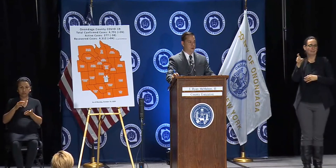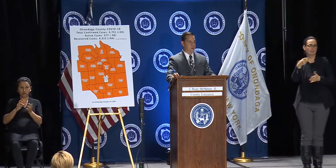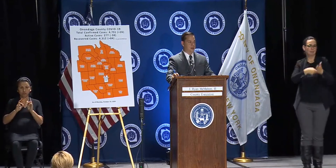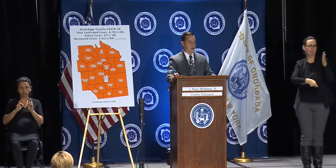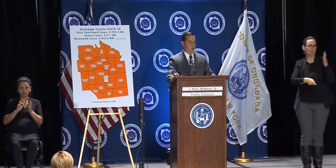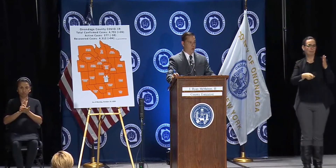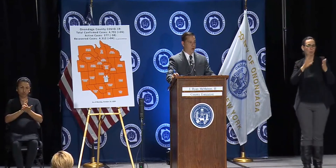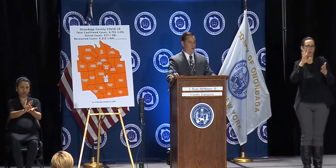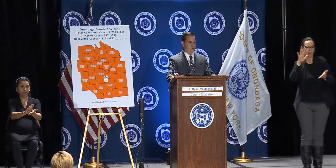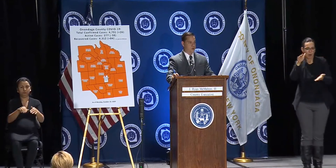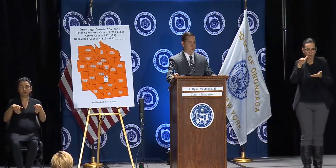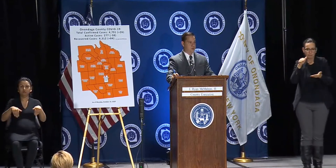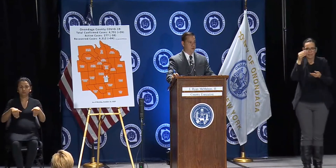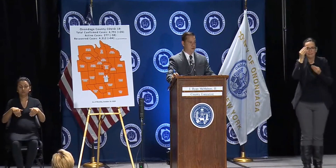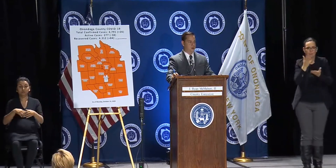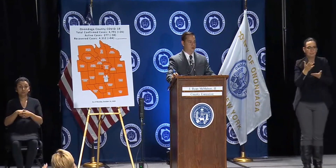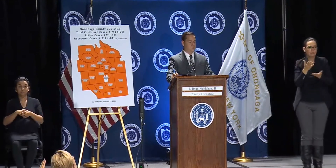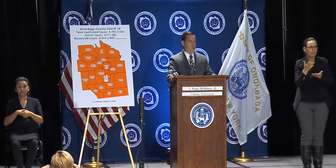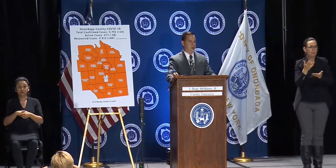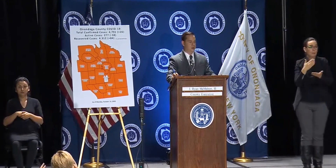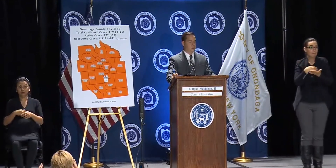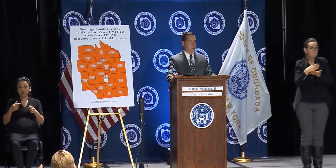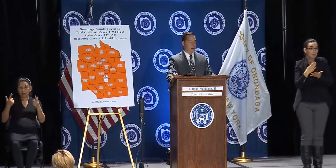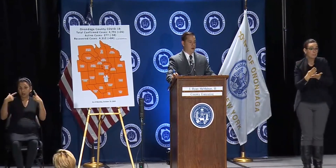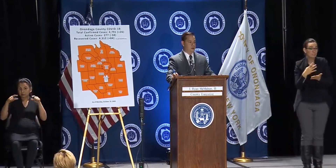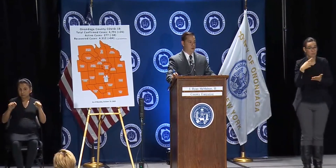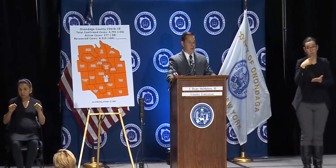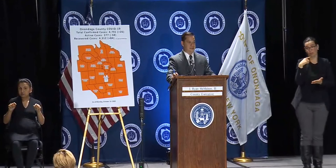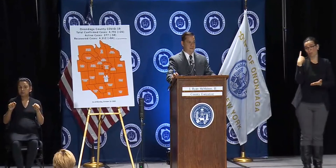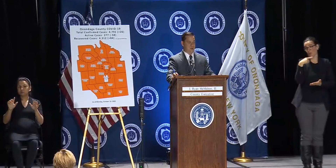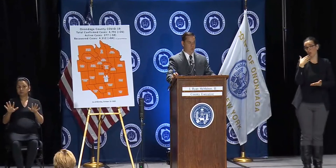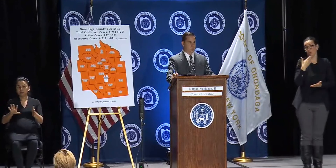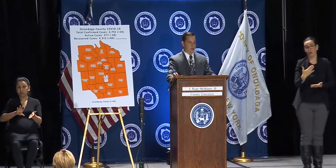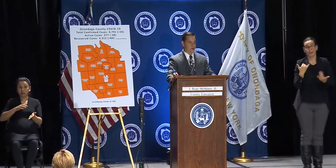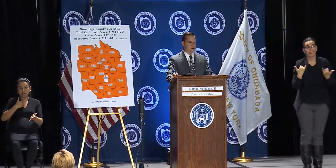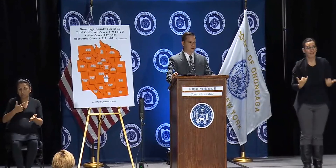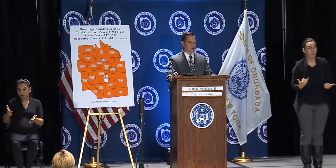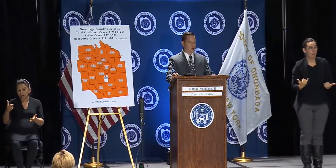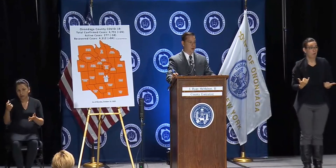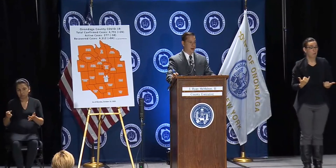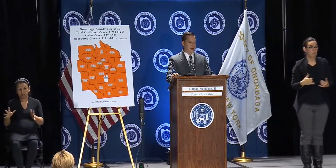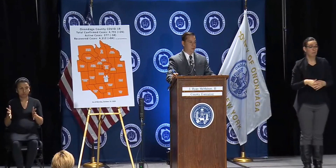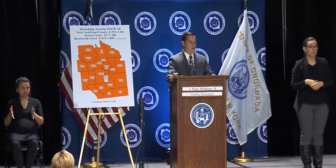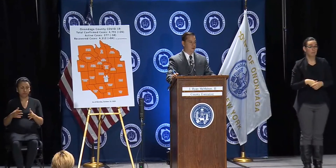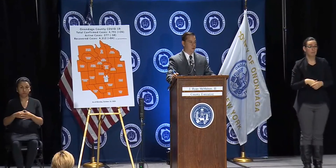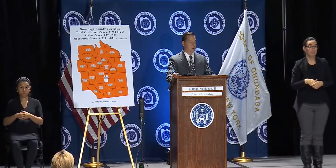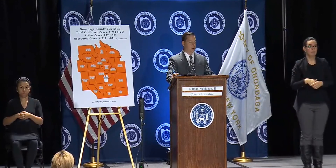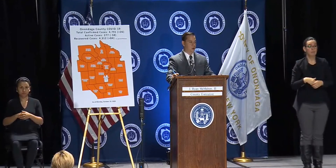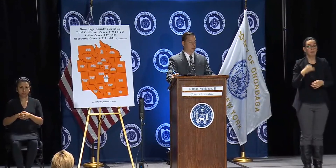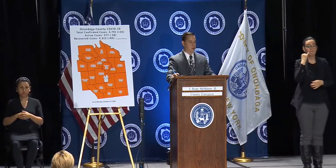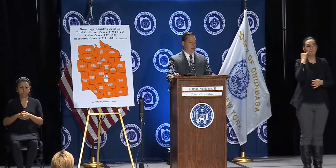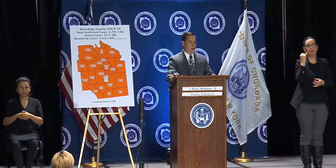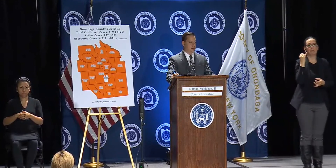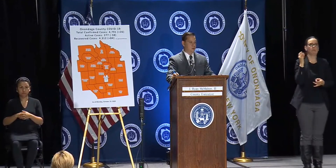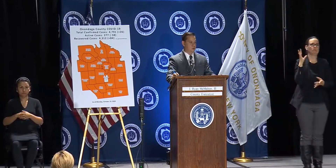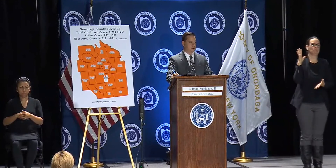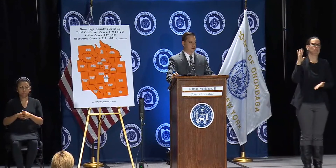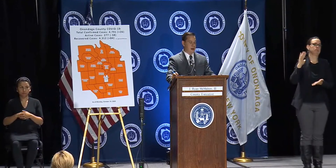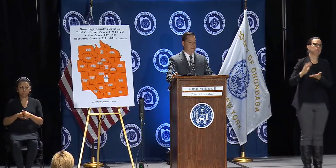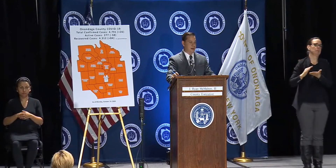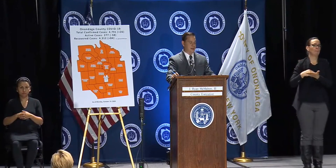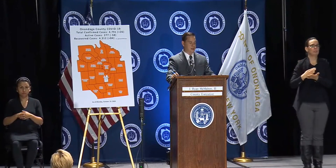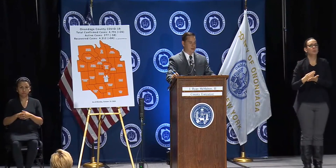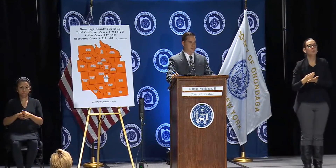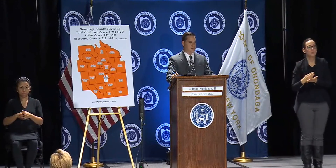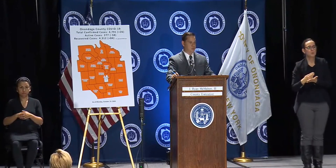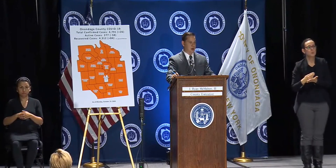to make any more workforce adjustments in 2020. So unless something really draconian happens, I think